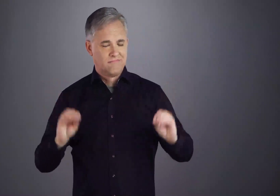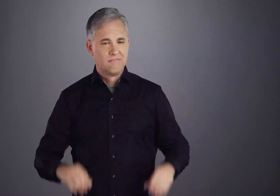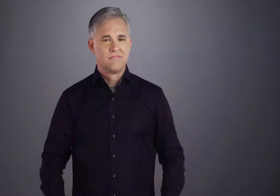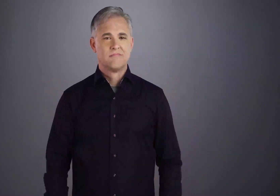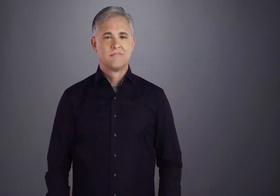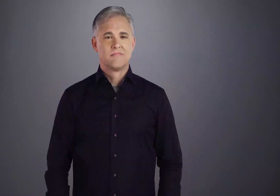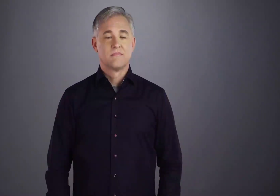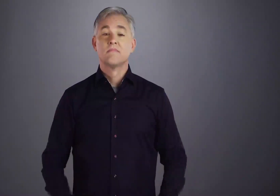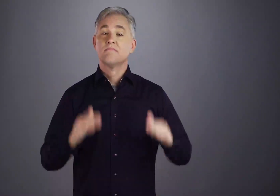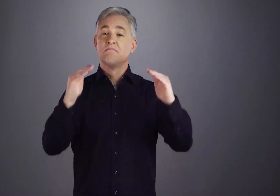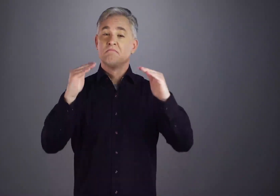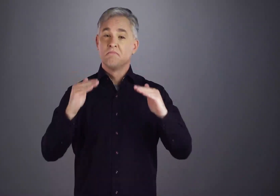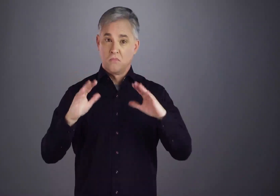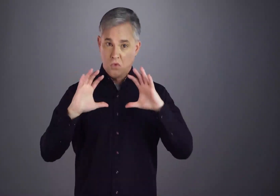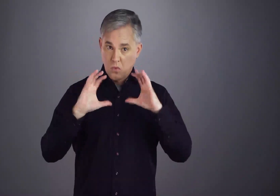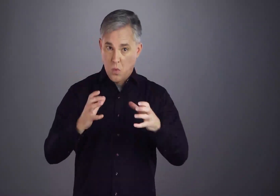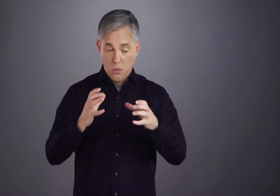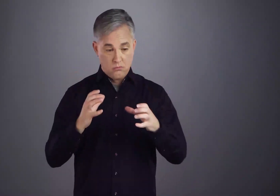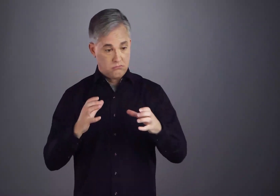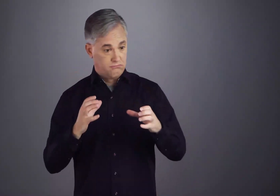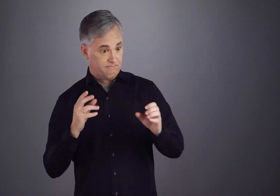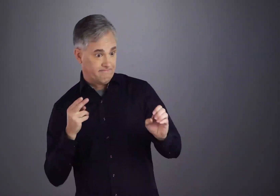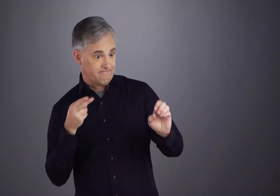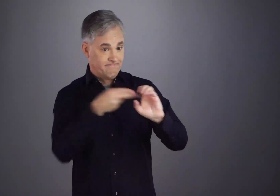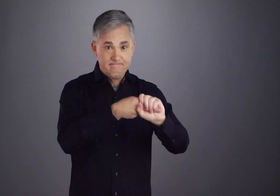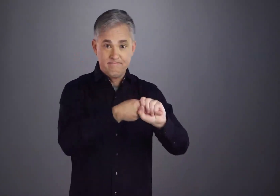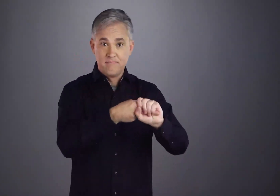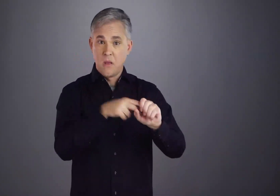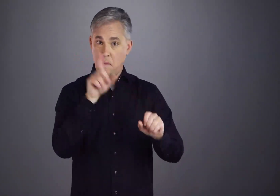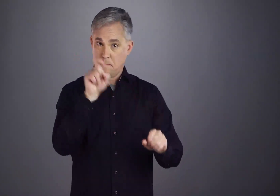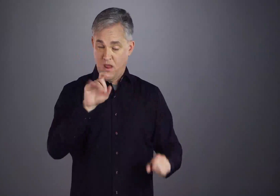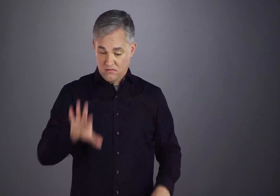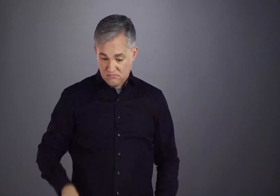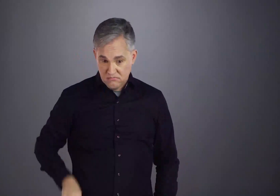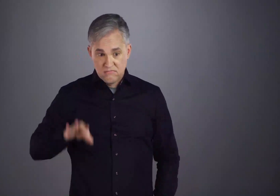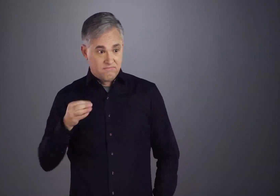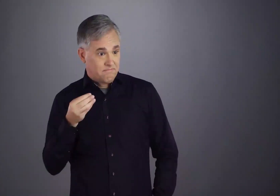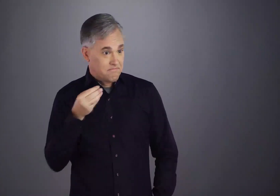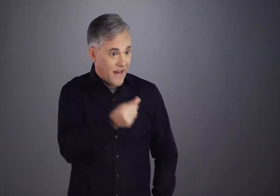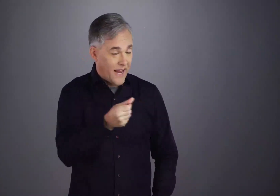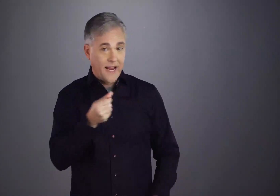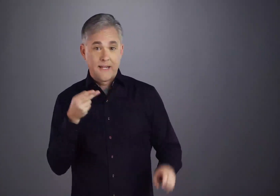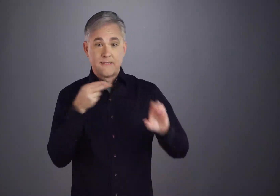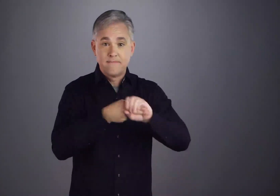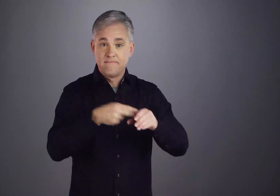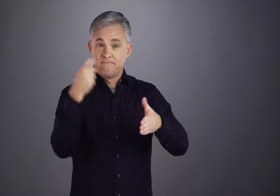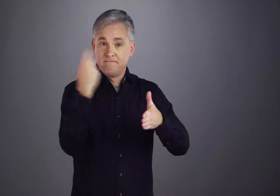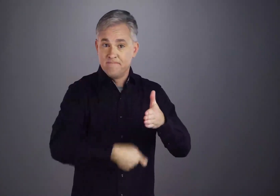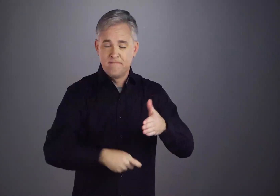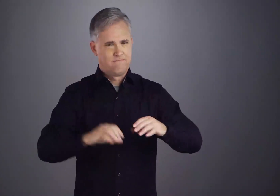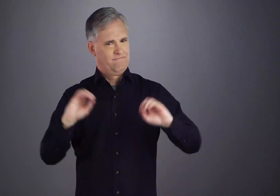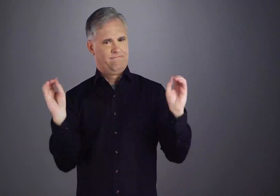There were to be no fees or dues. Our expenses were to be met by our own voluntary contributions.